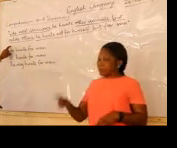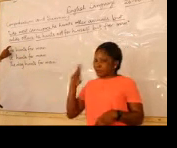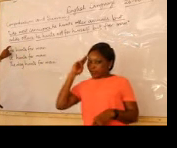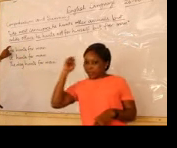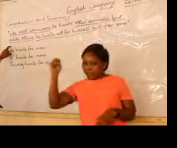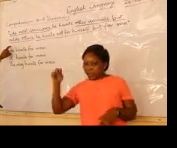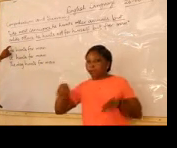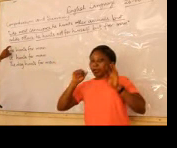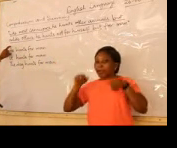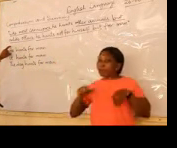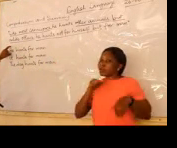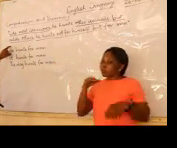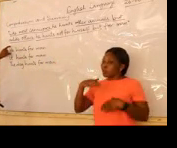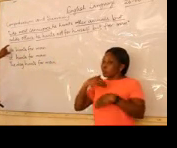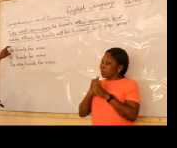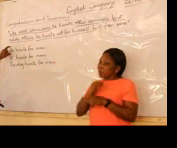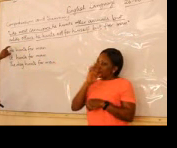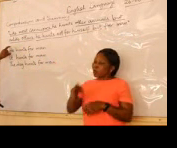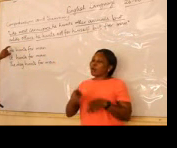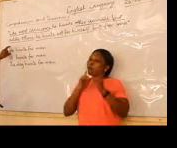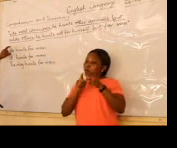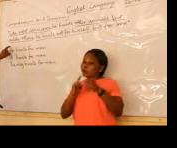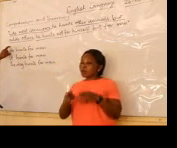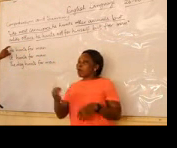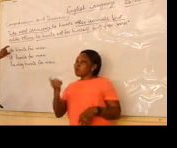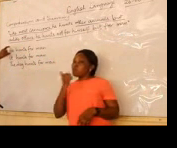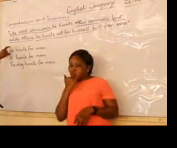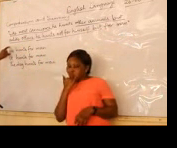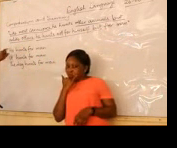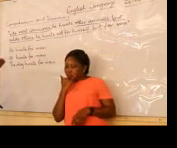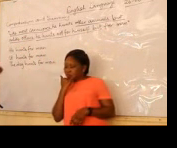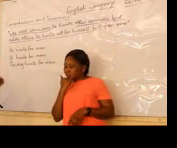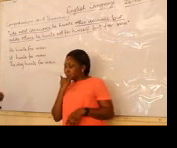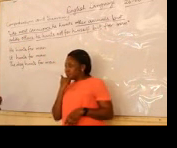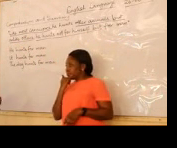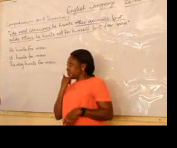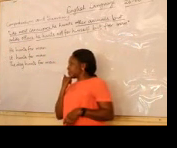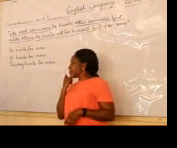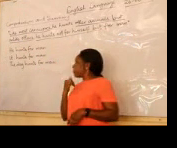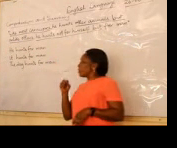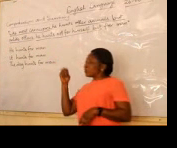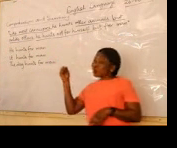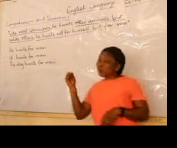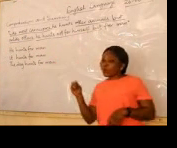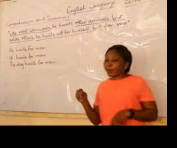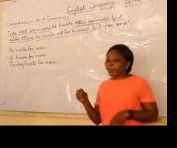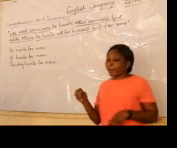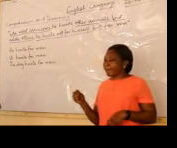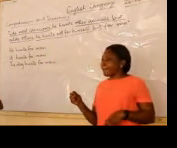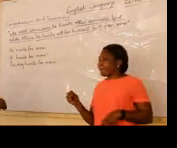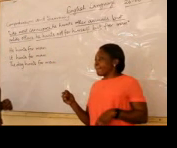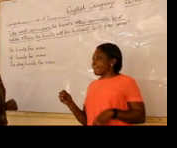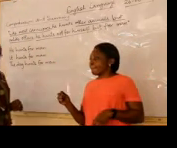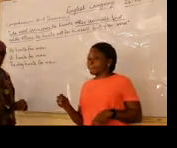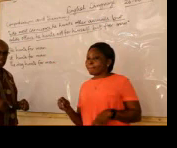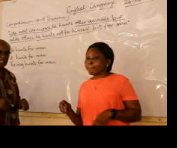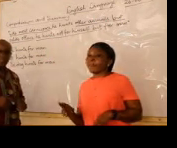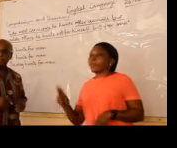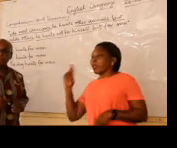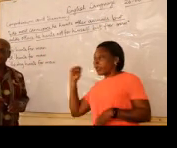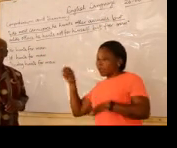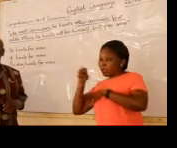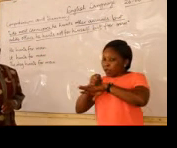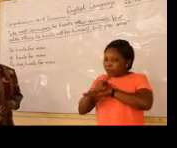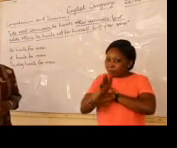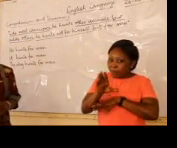wrong. Does not make your answer wrong. So I